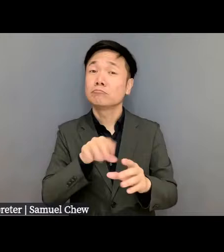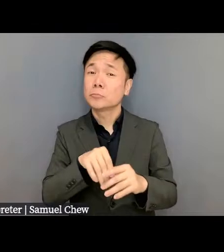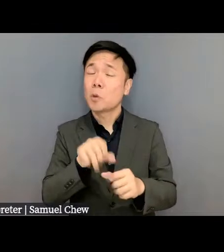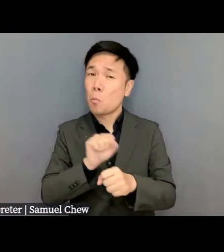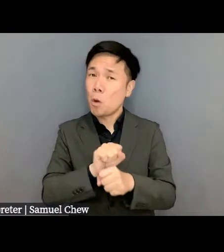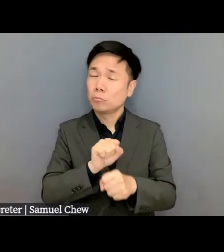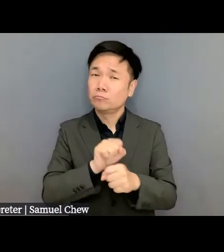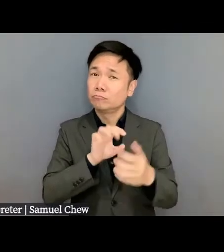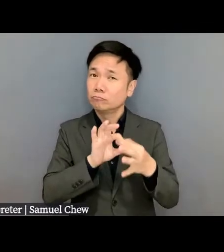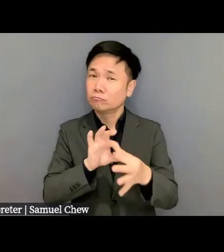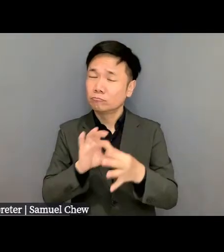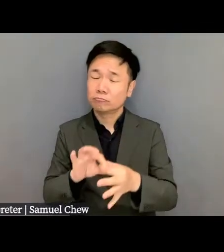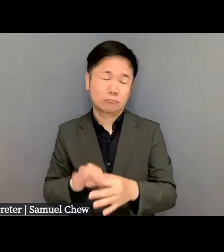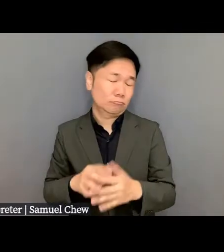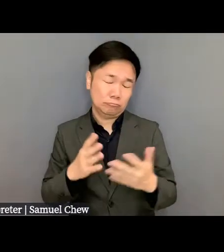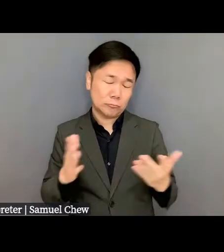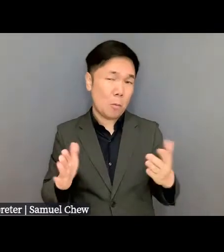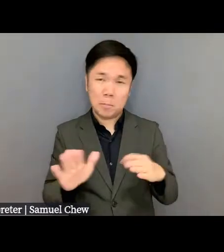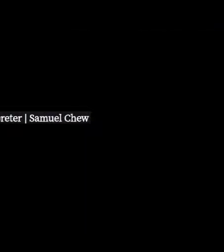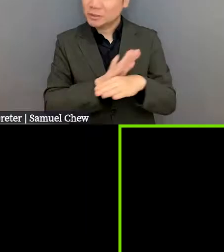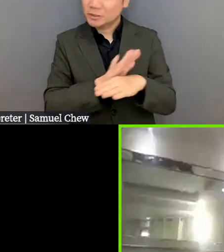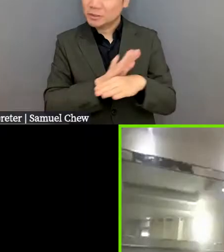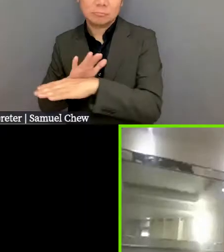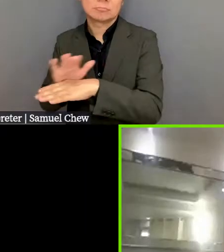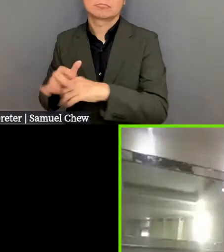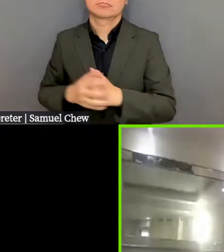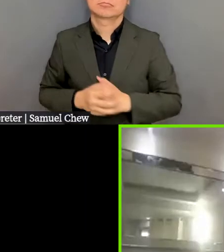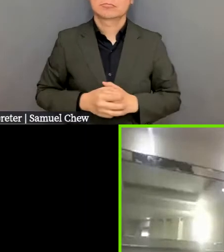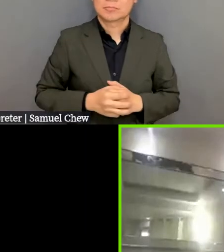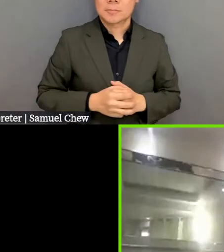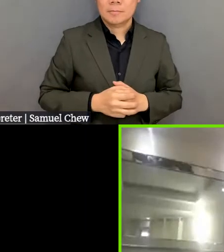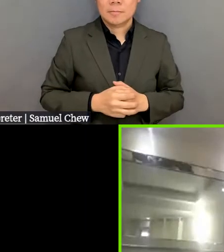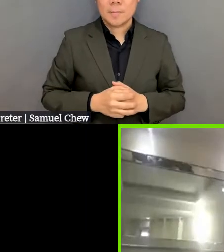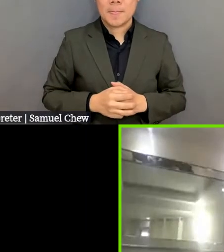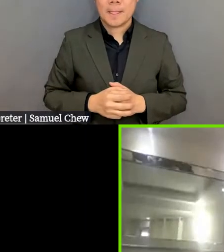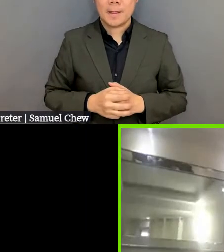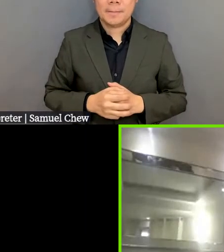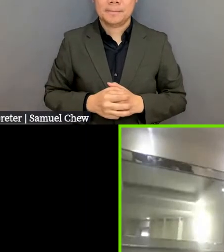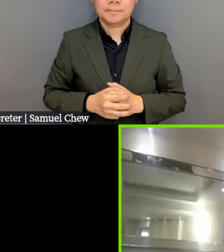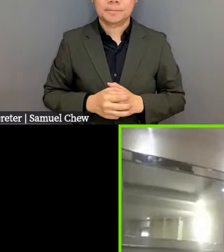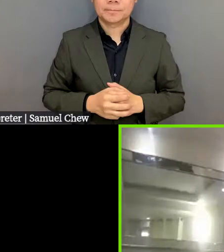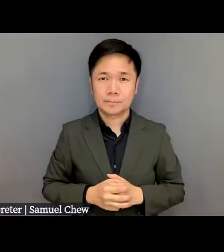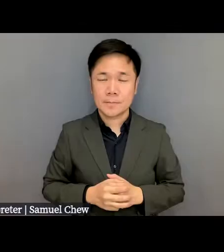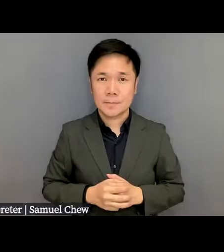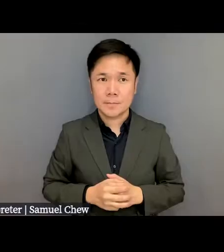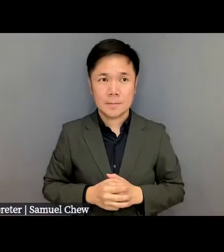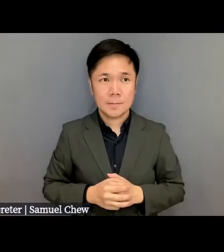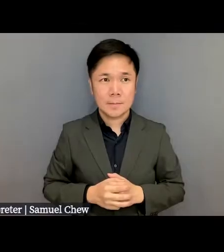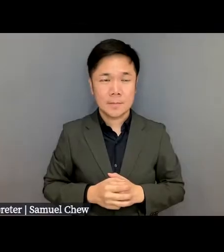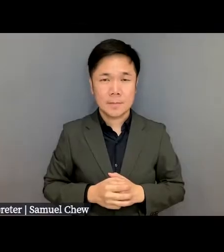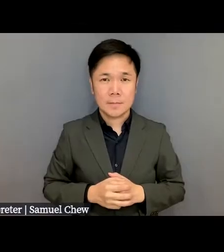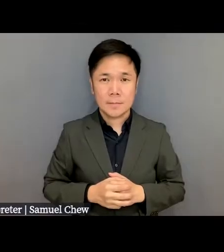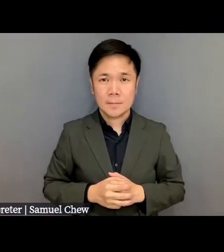and even owning businesses. So we don't we have this kind